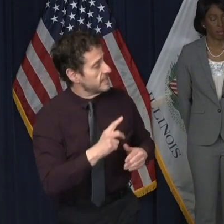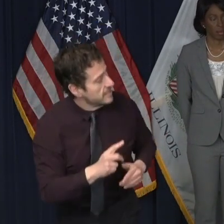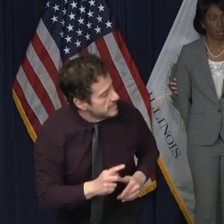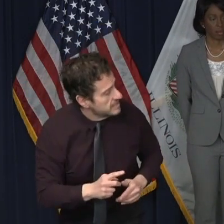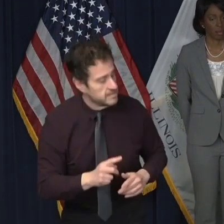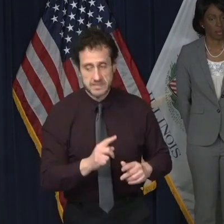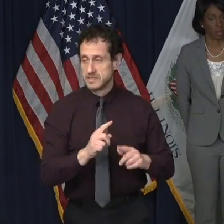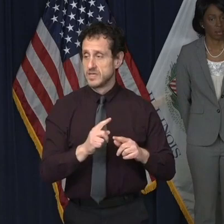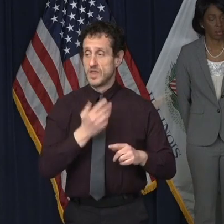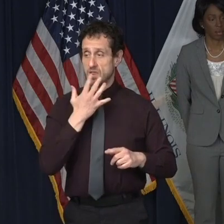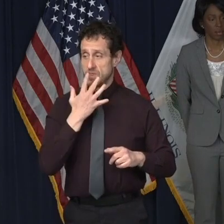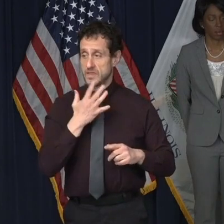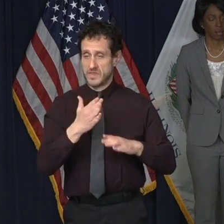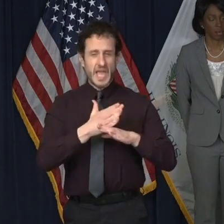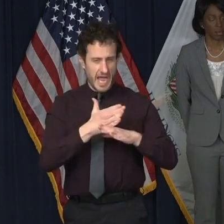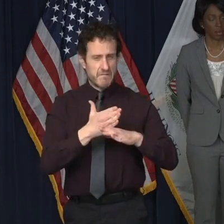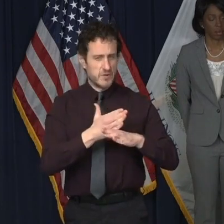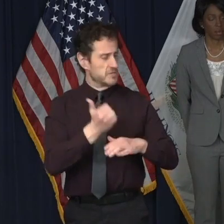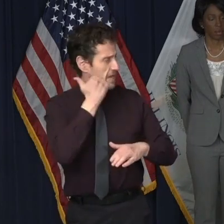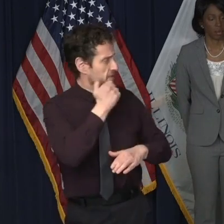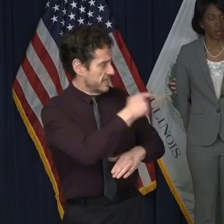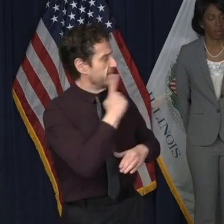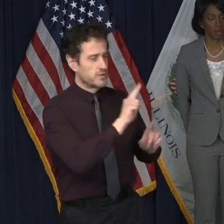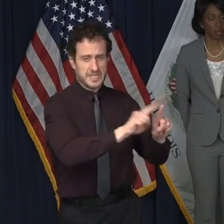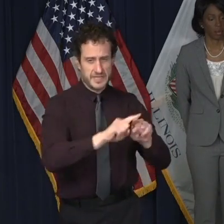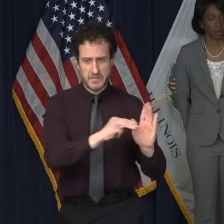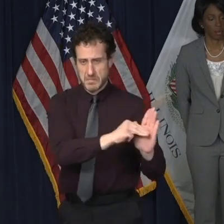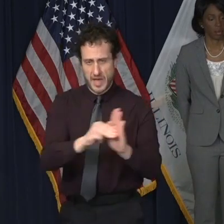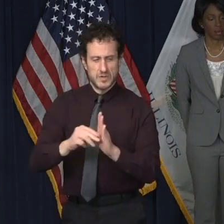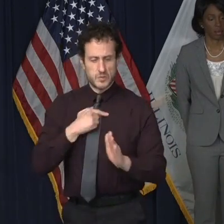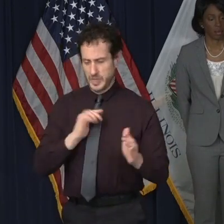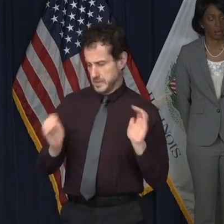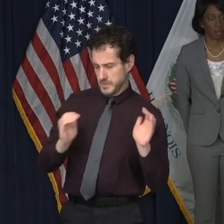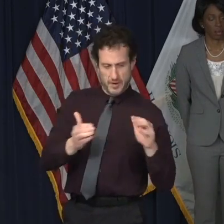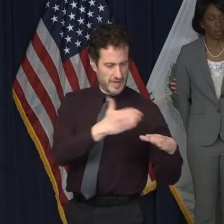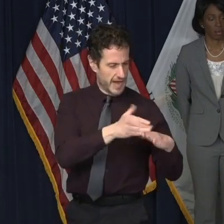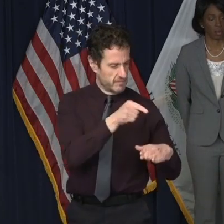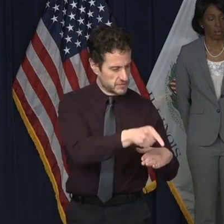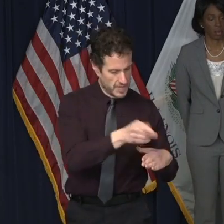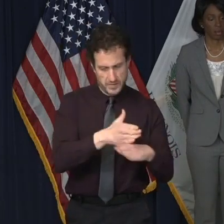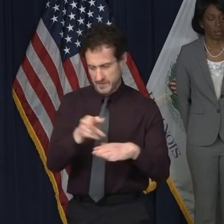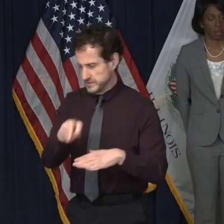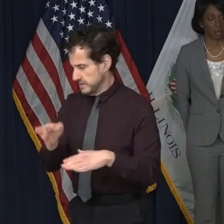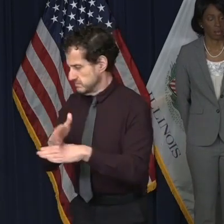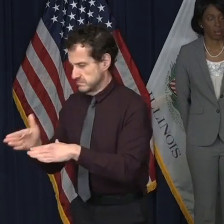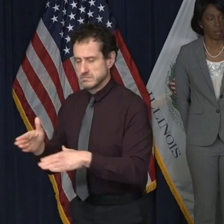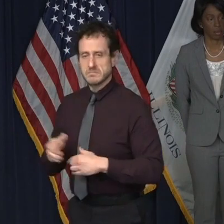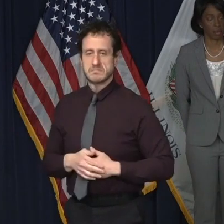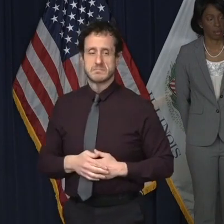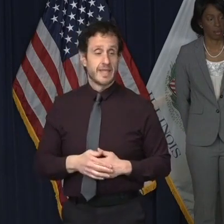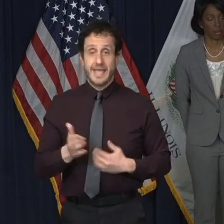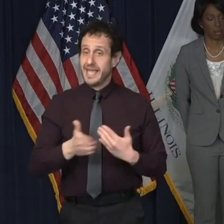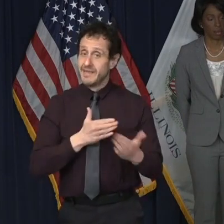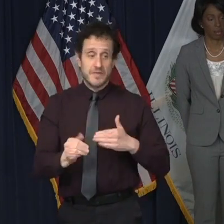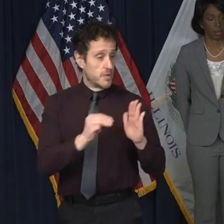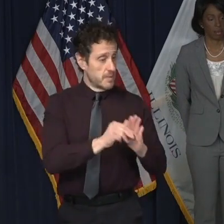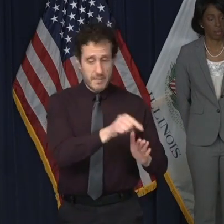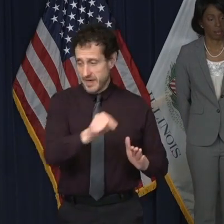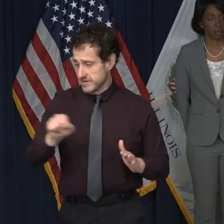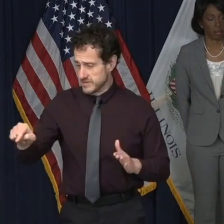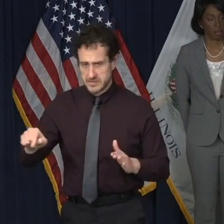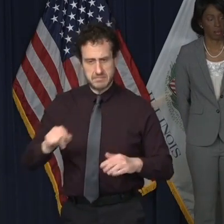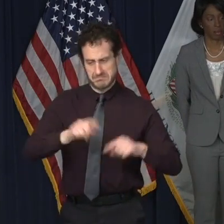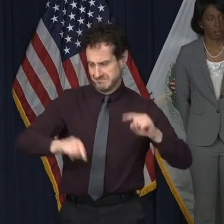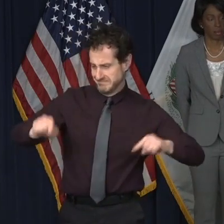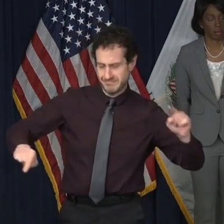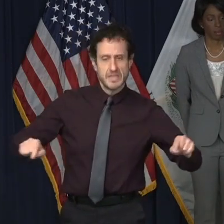on every model. To be clear, the fact that the variance is large doesn't make a model less useful,